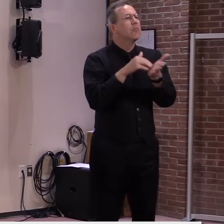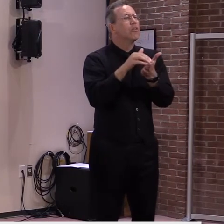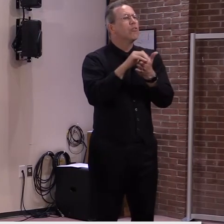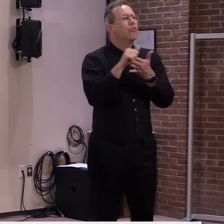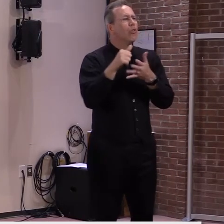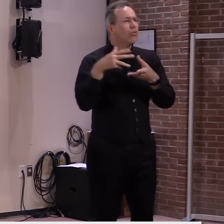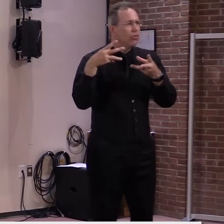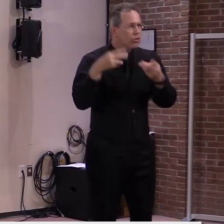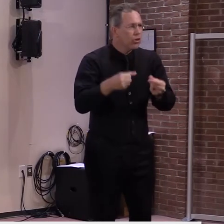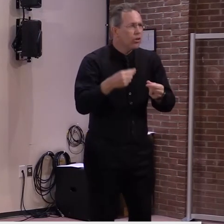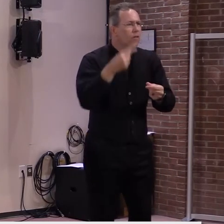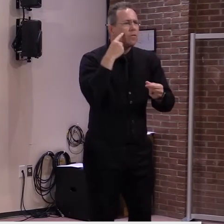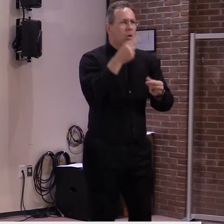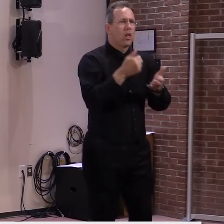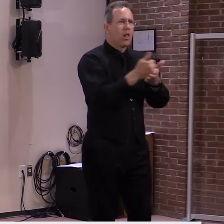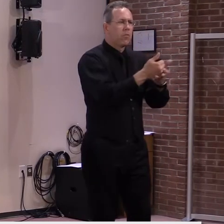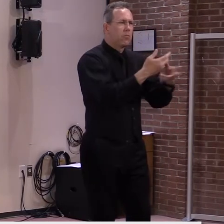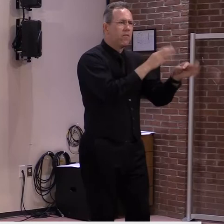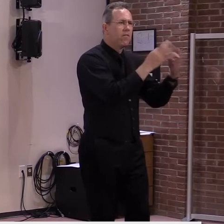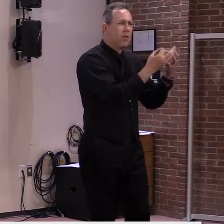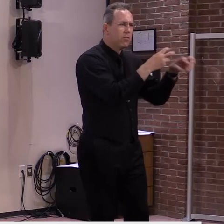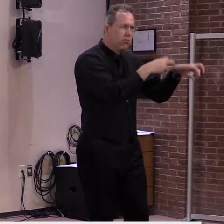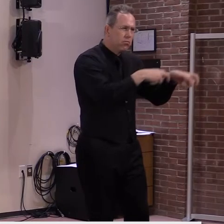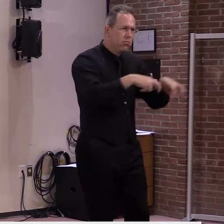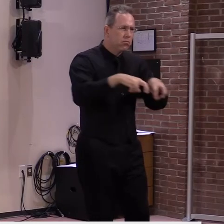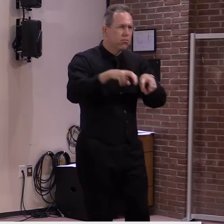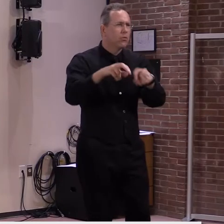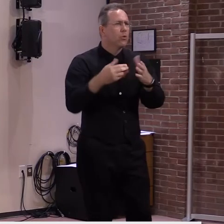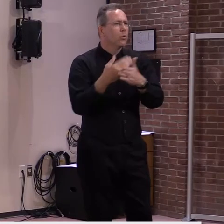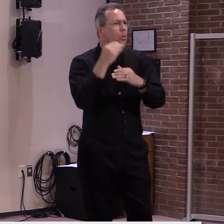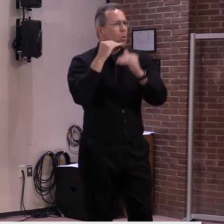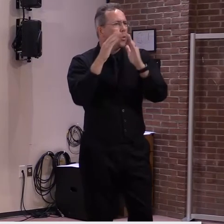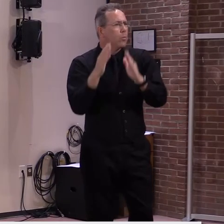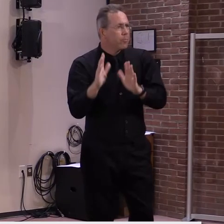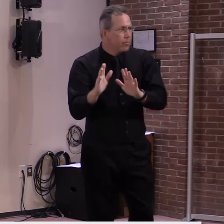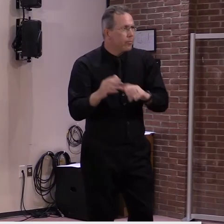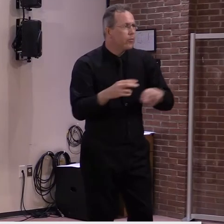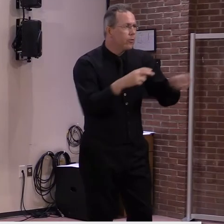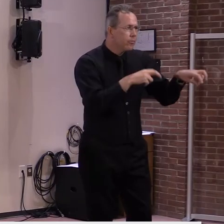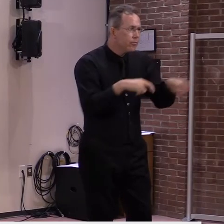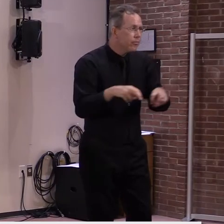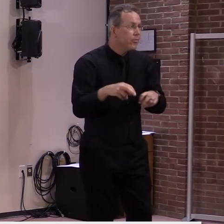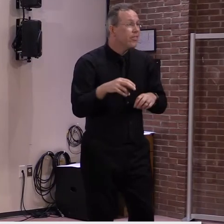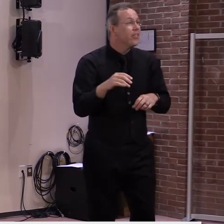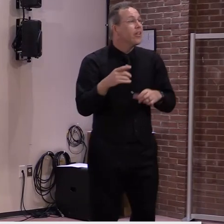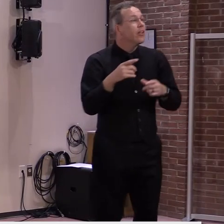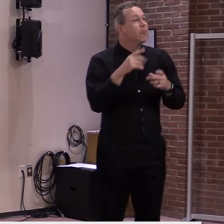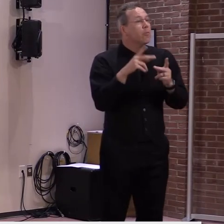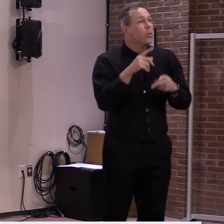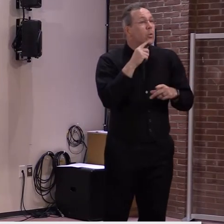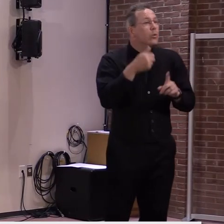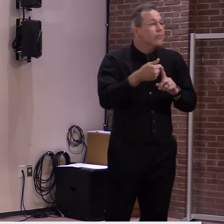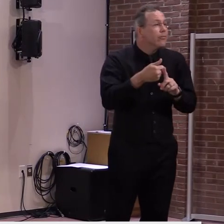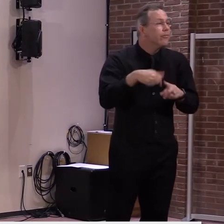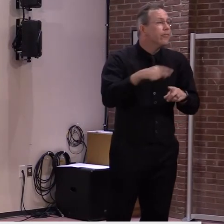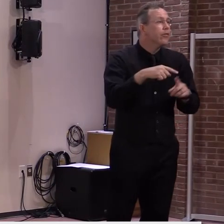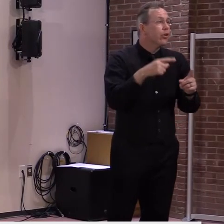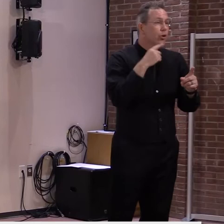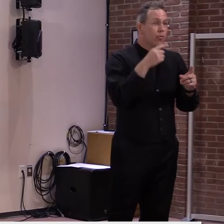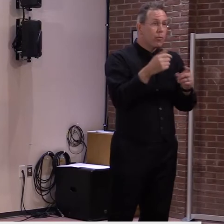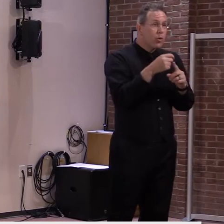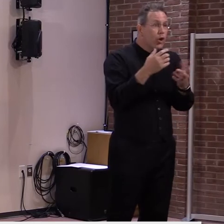those that meet certain criteria, we're putting criteria back into the program, both income criteria and other criteria